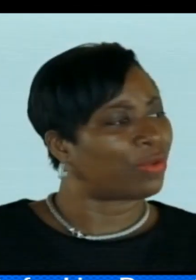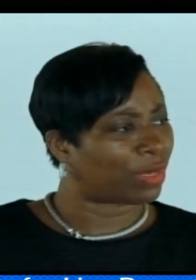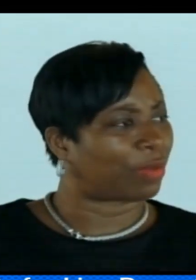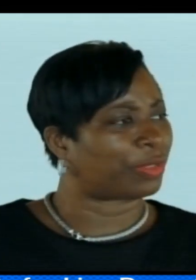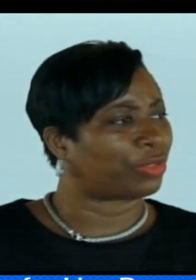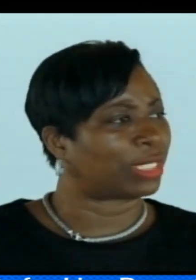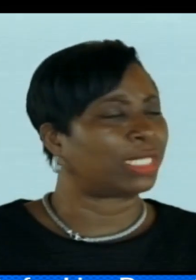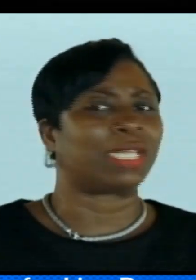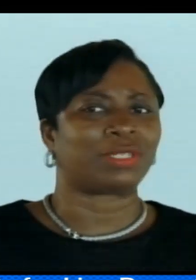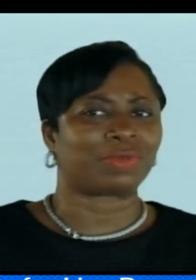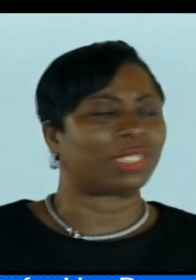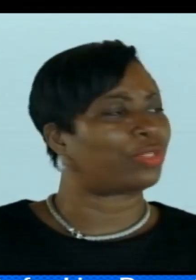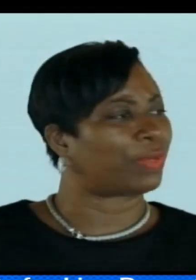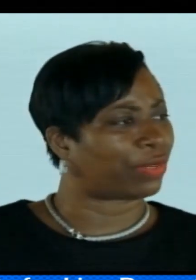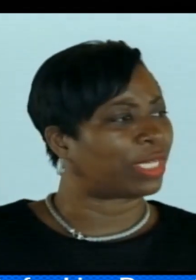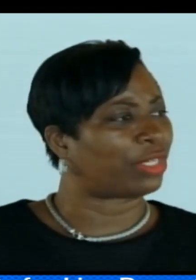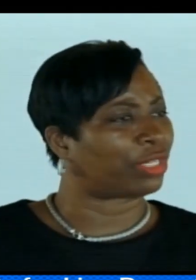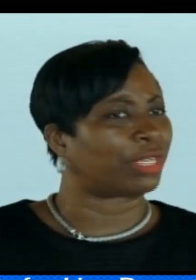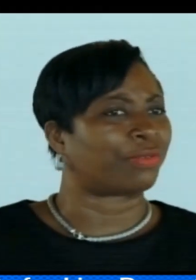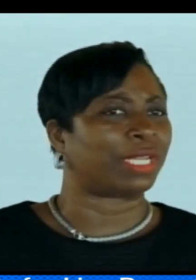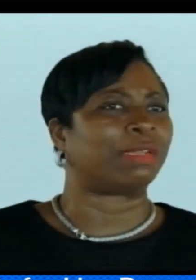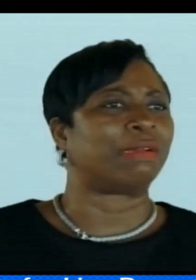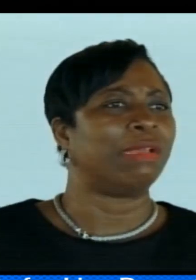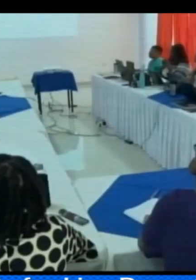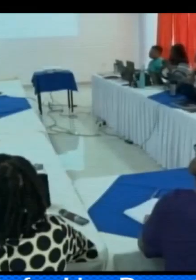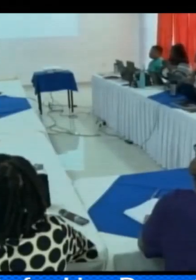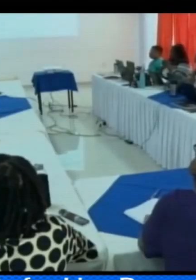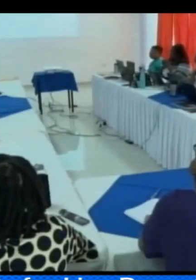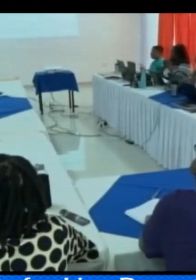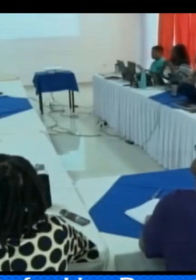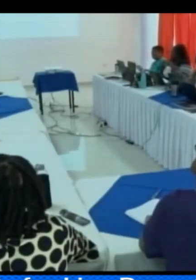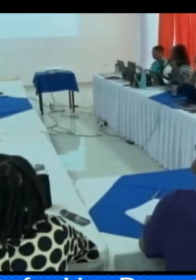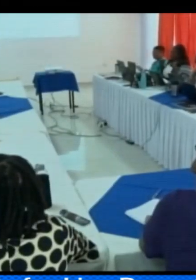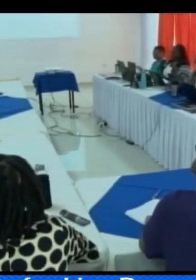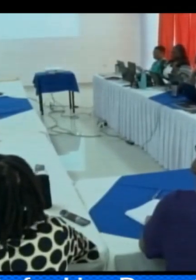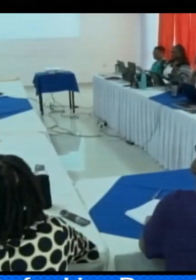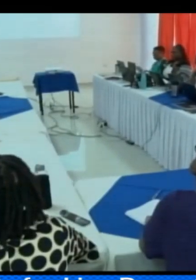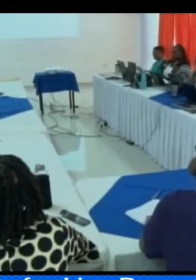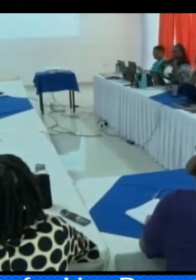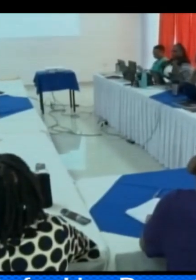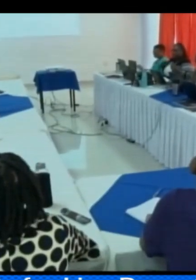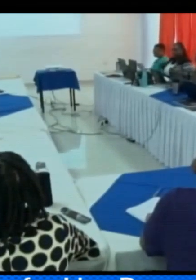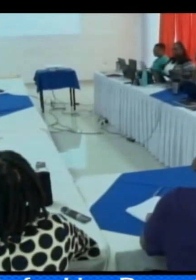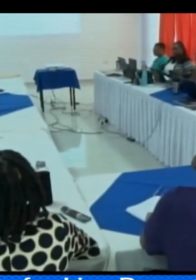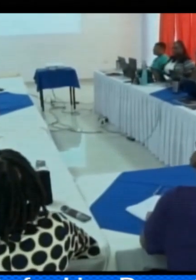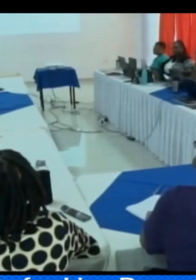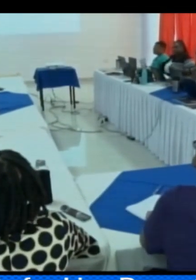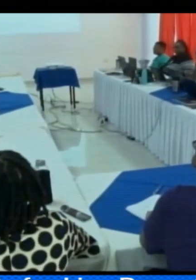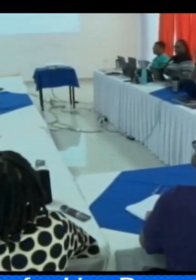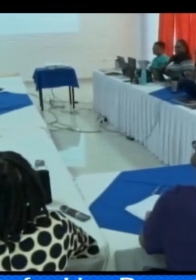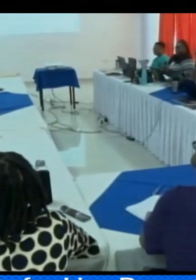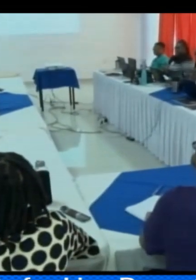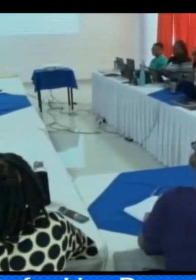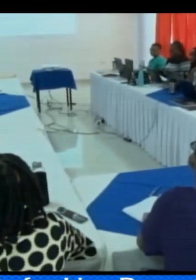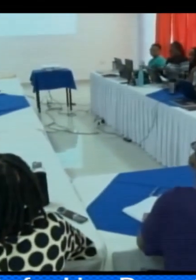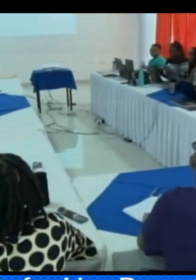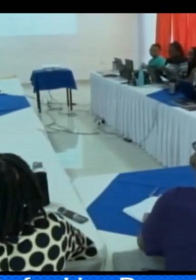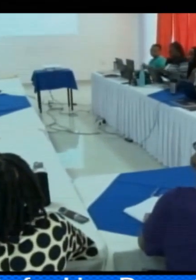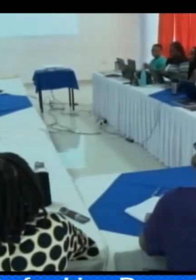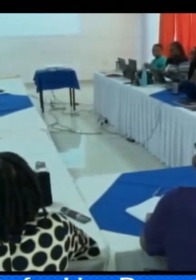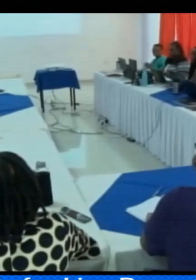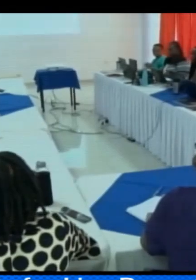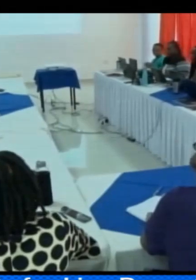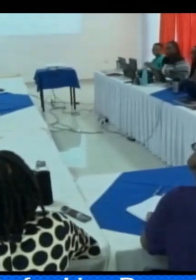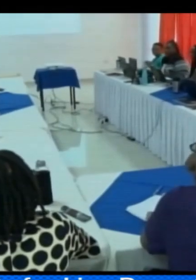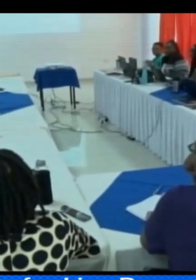an equal opportunity as it relates to education in Grenada. Several stakeholders at the draft policy consultation told us what they think